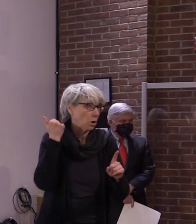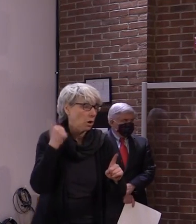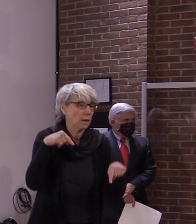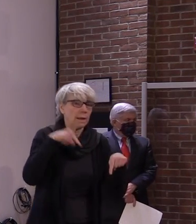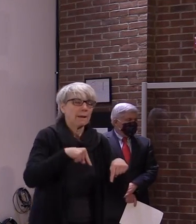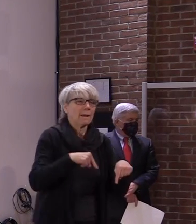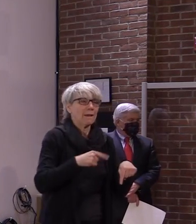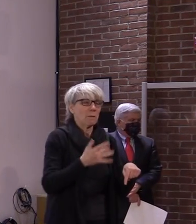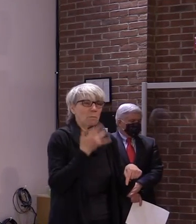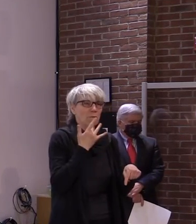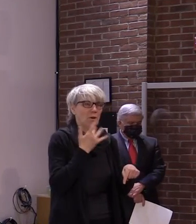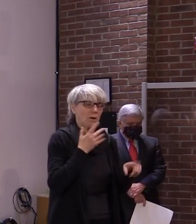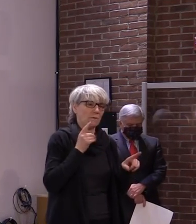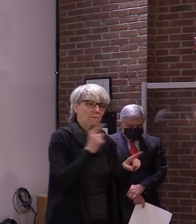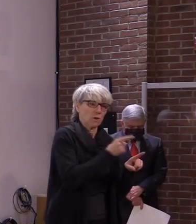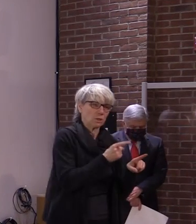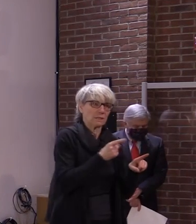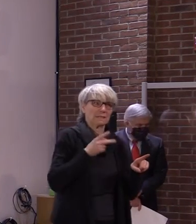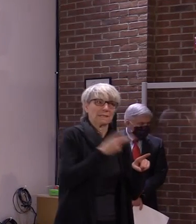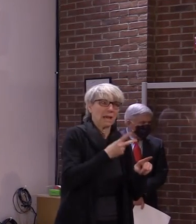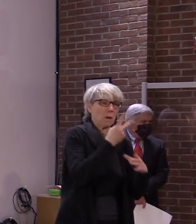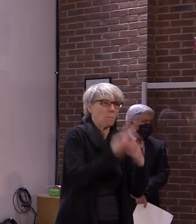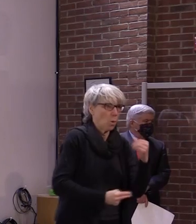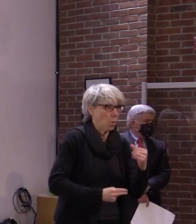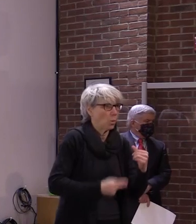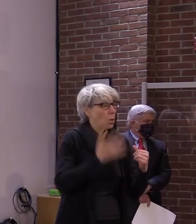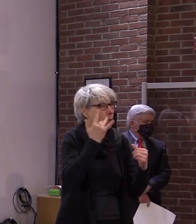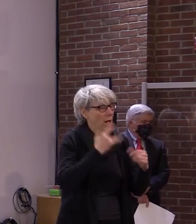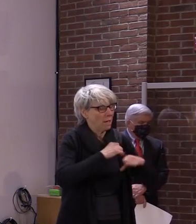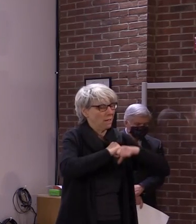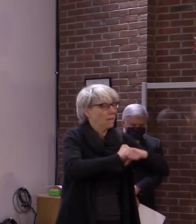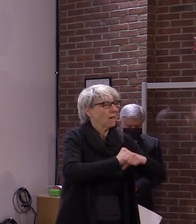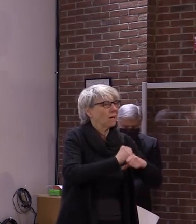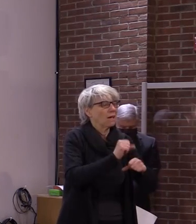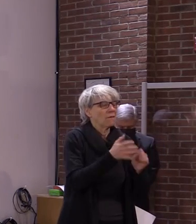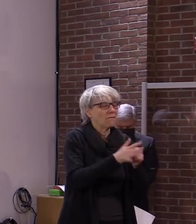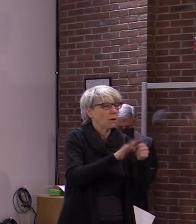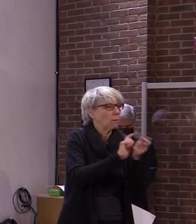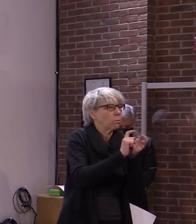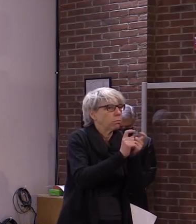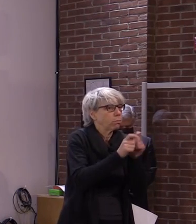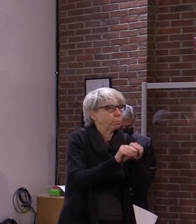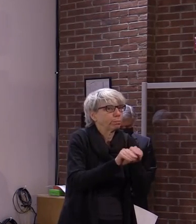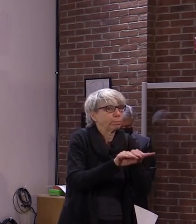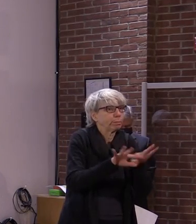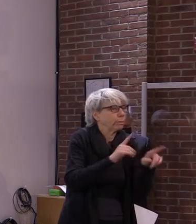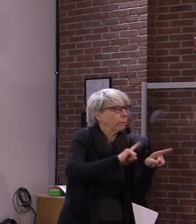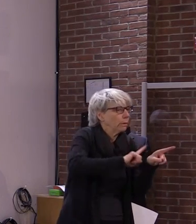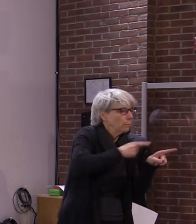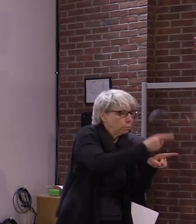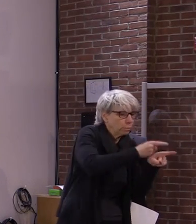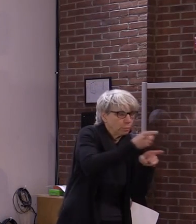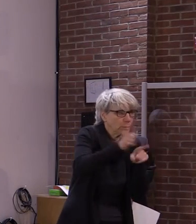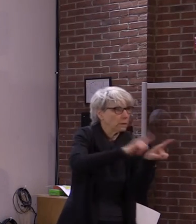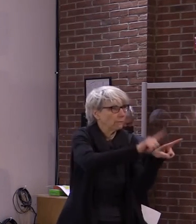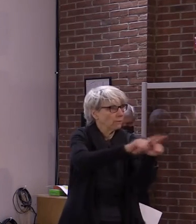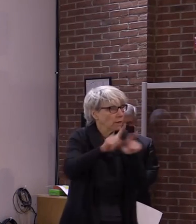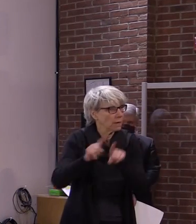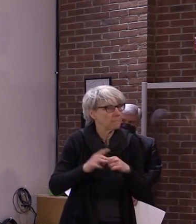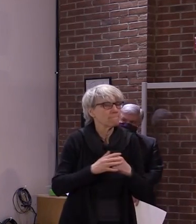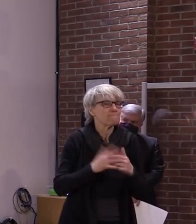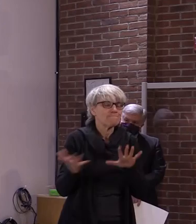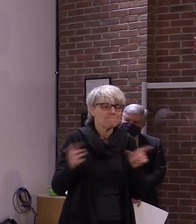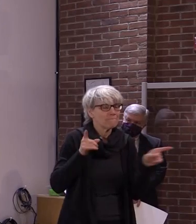vaccines. Or that with limited supply of vaccine, that this might be a wise upfront investment.